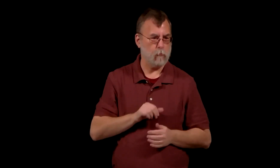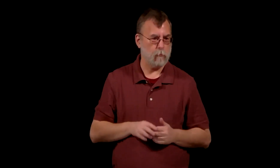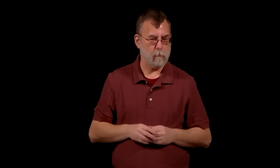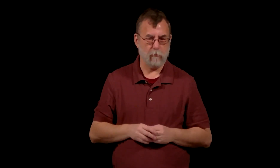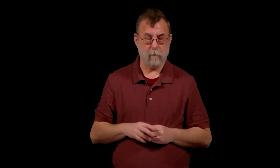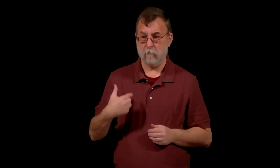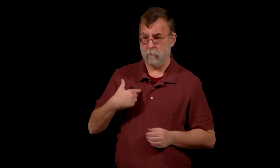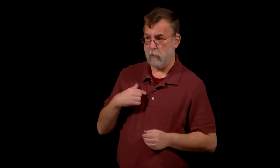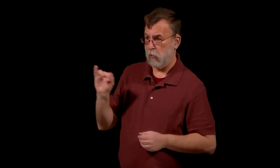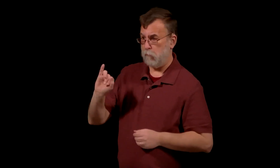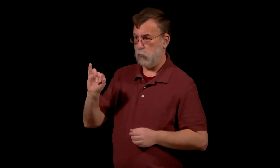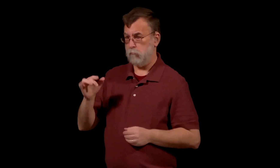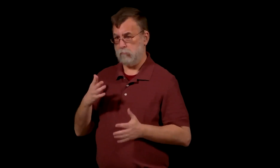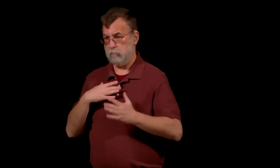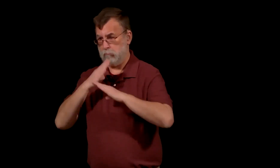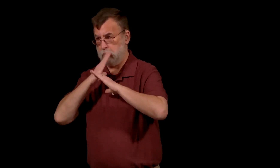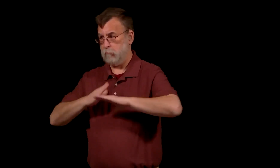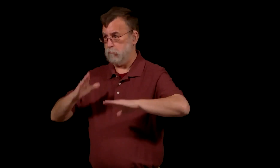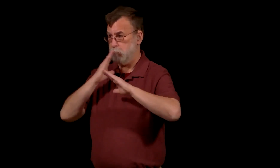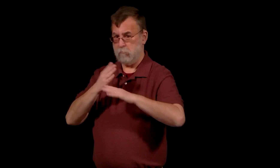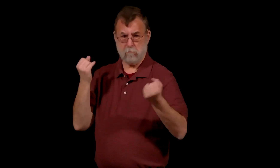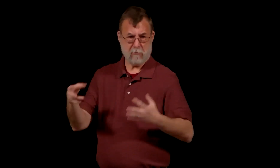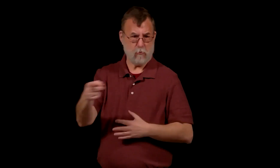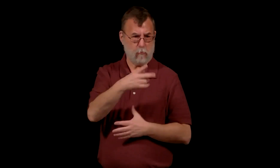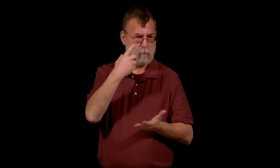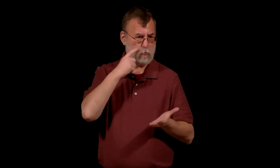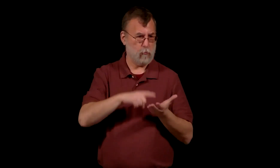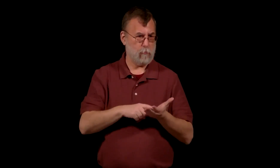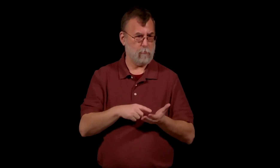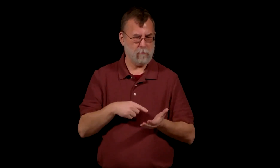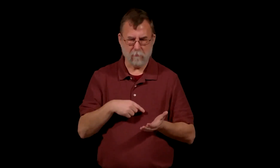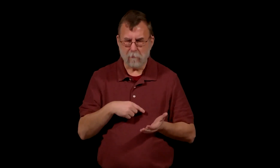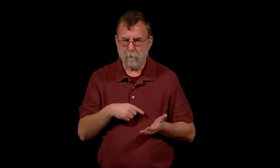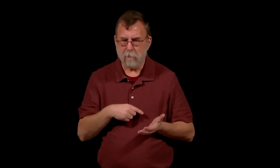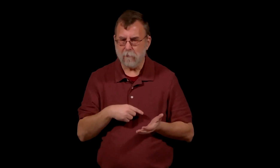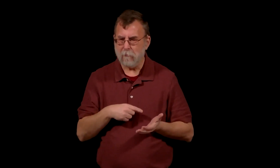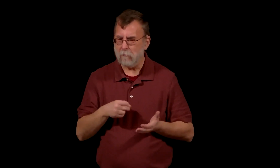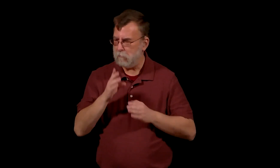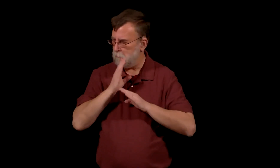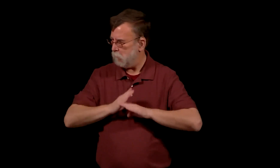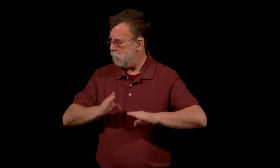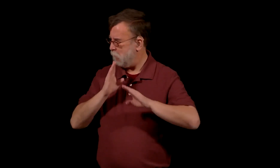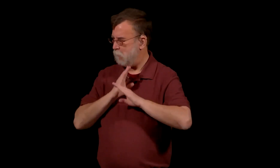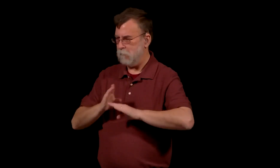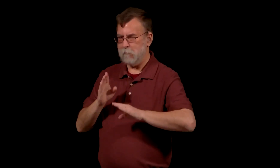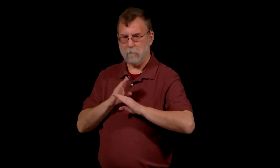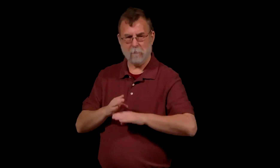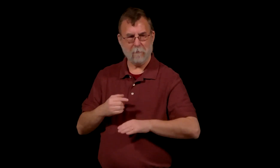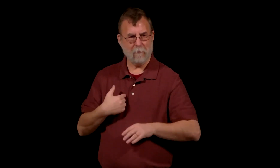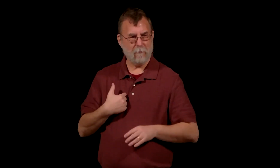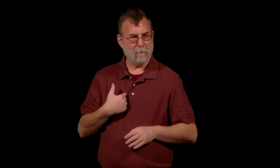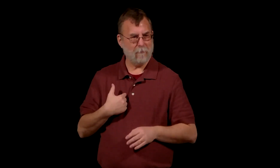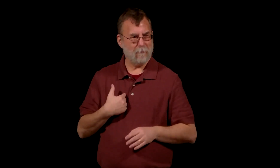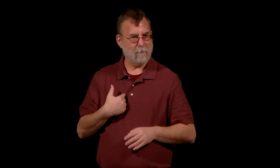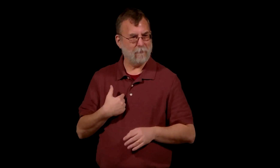And I've developed a lot of patience. And with being an introvert, you may notice that I can be quiet and reserved.